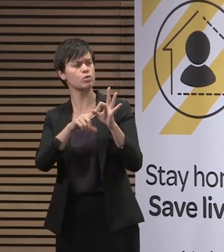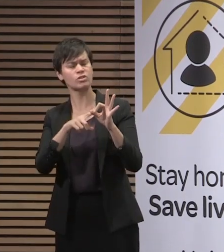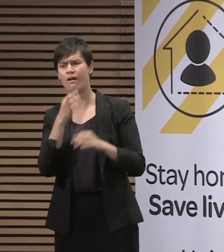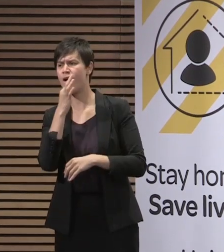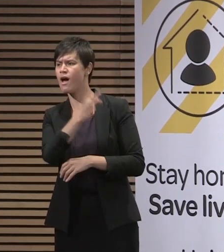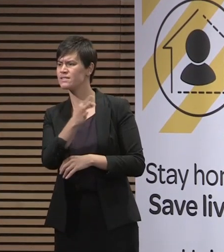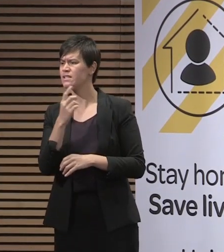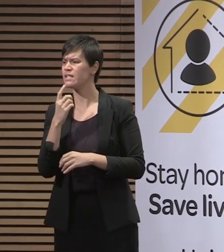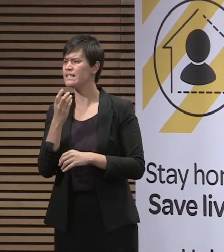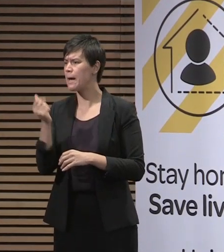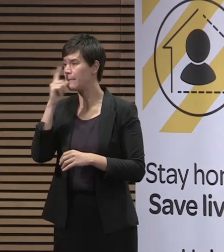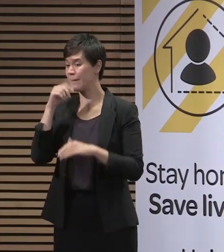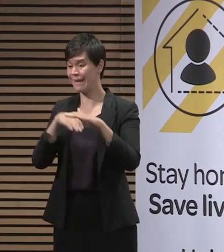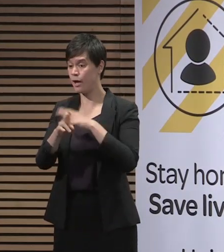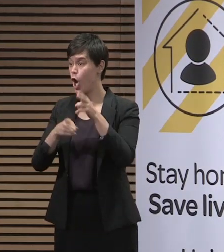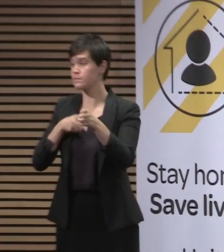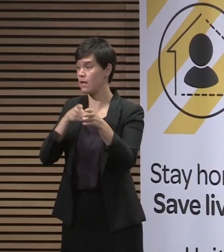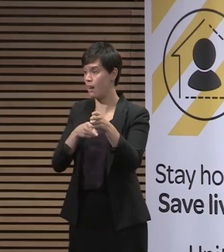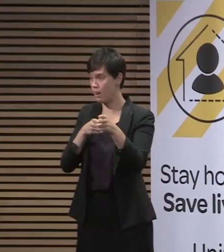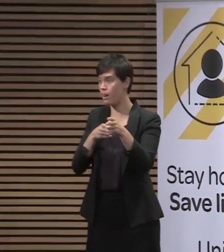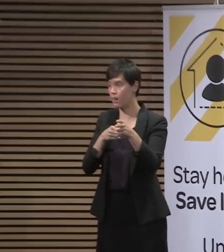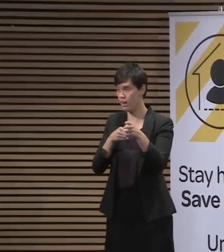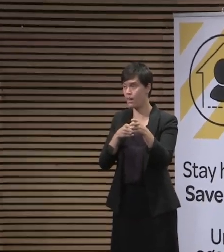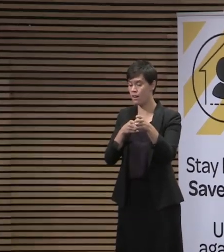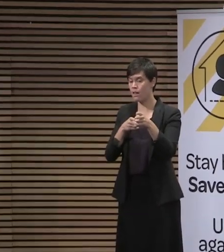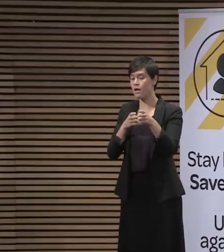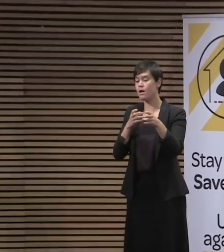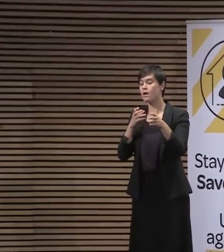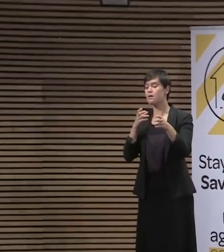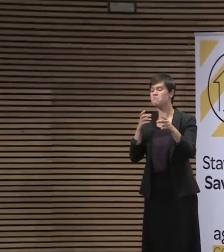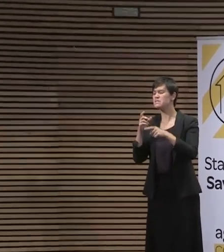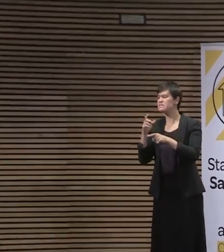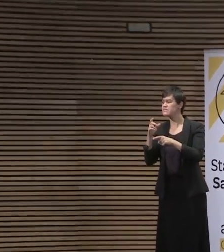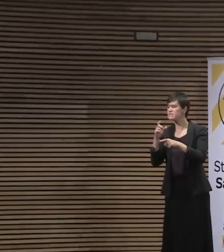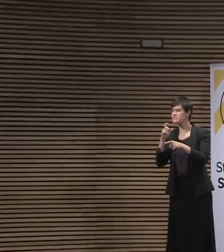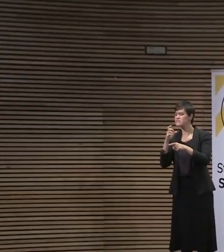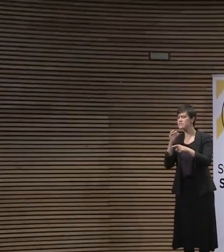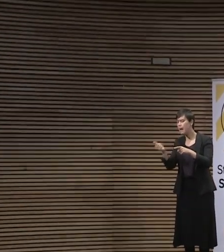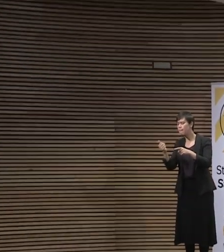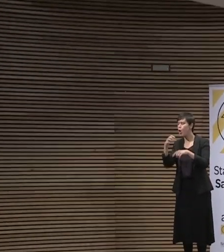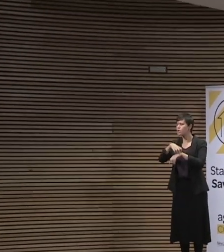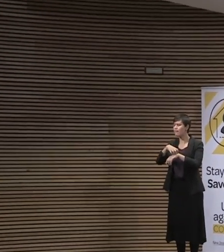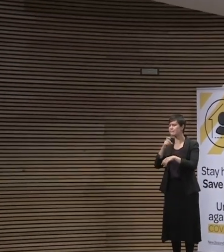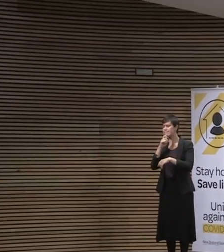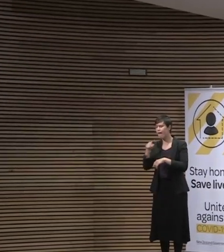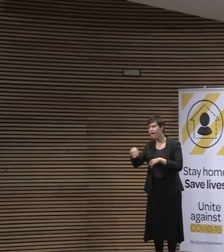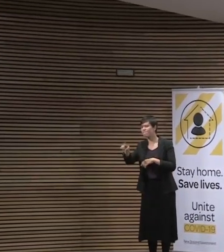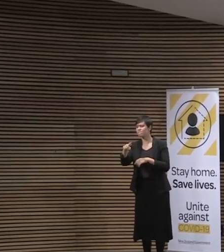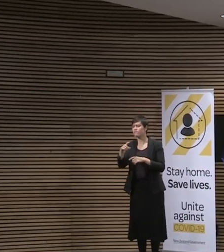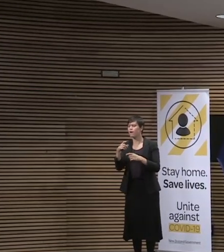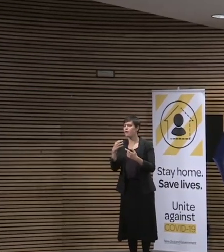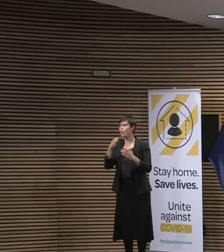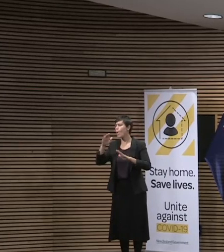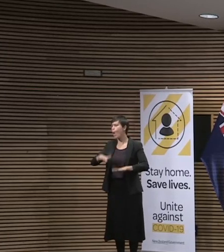cases in hospitals and therefore doctors and nurses in hospitals not being overly exposed. We've now got a situation where they weren't aware that the patient